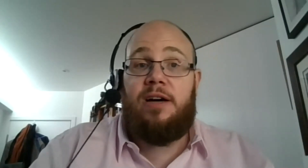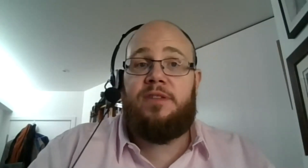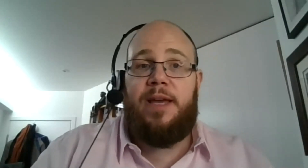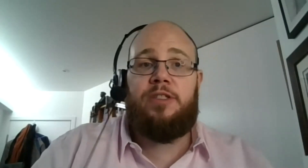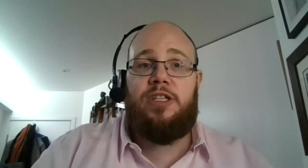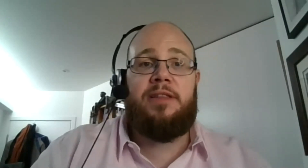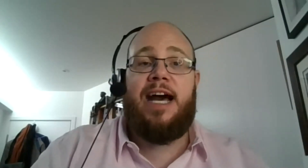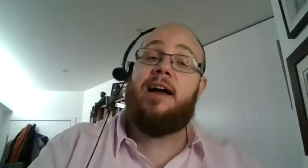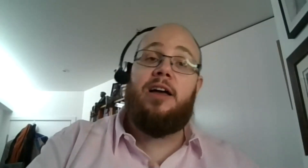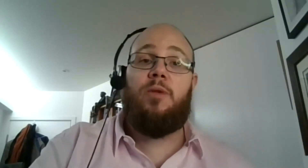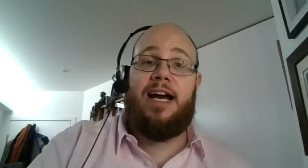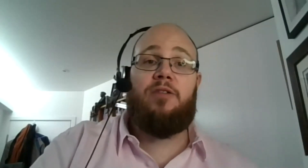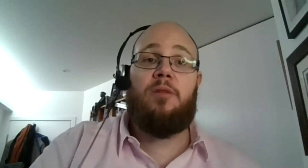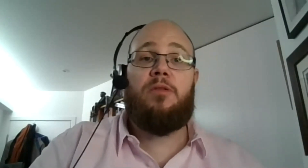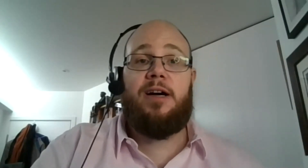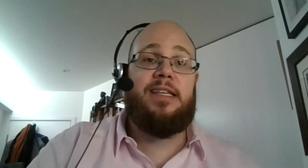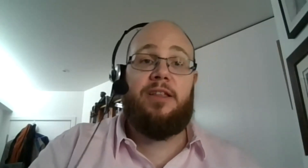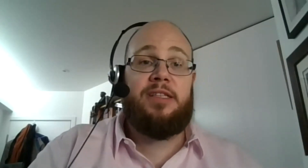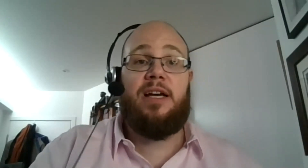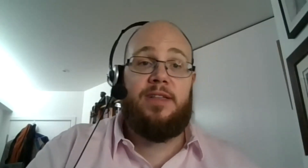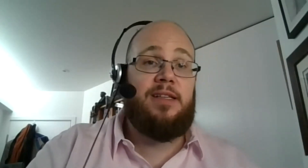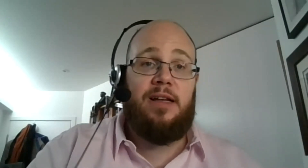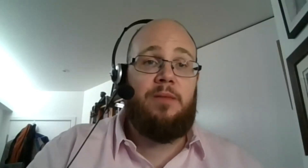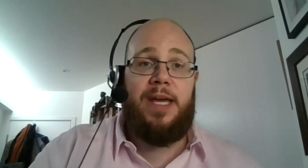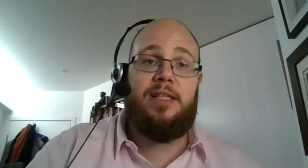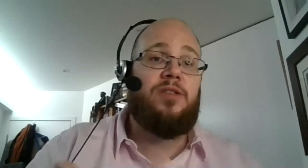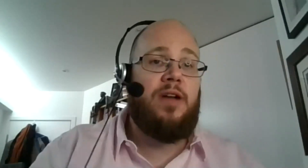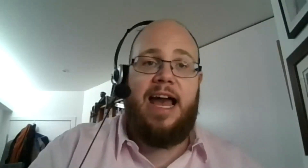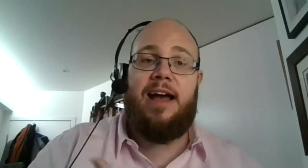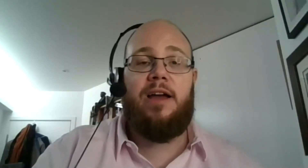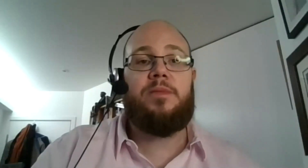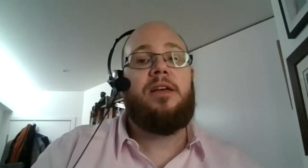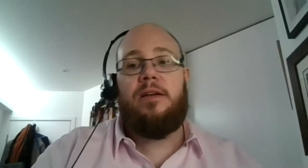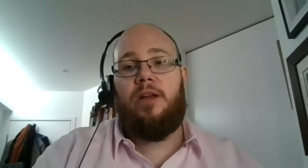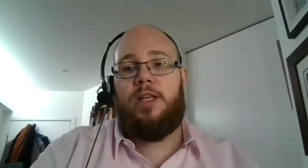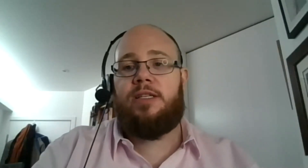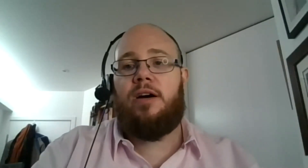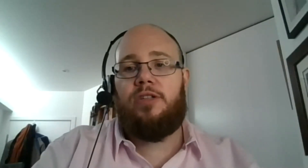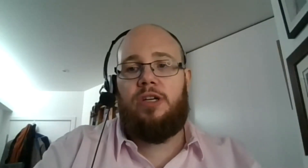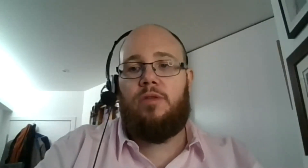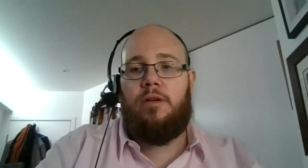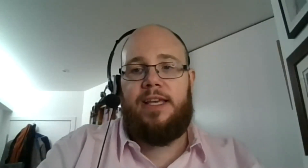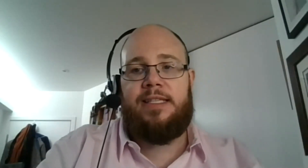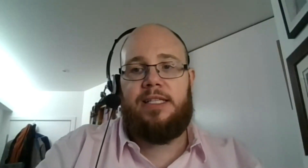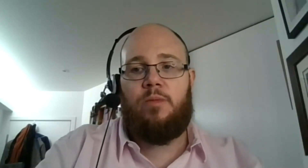be able to do that without compromising other services like the bins or care homes. We just can't do all of these things at